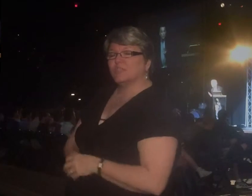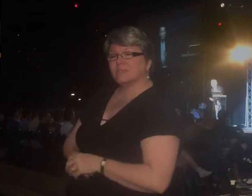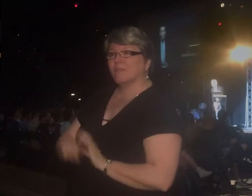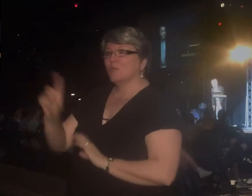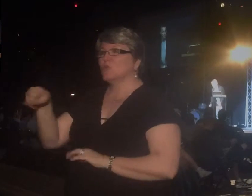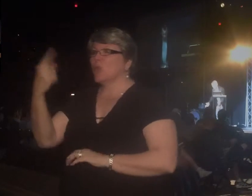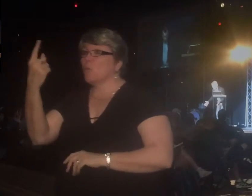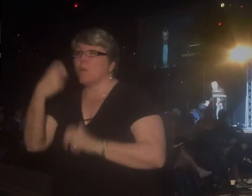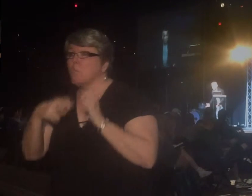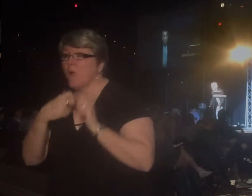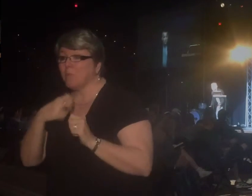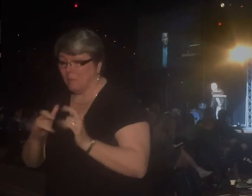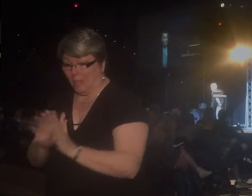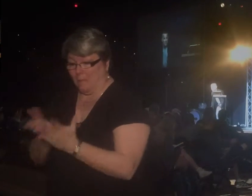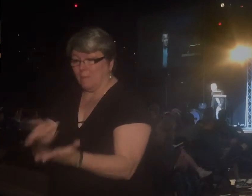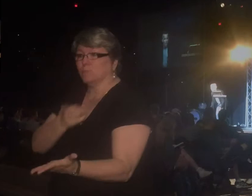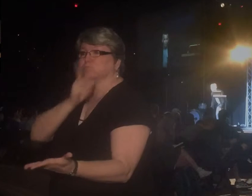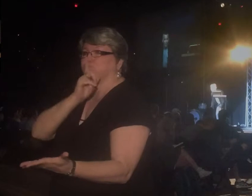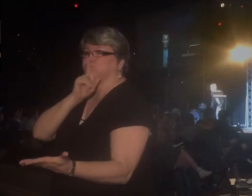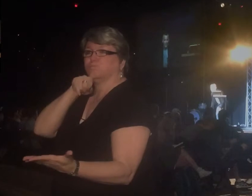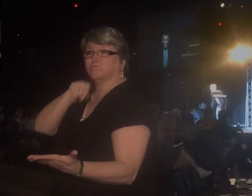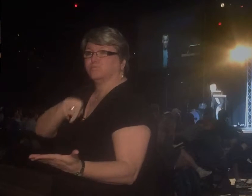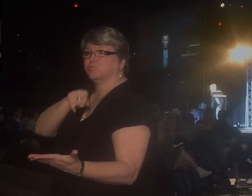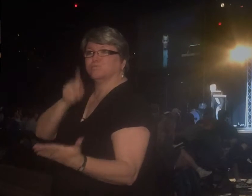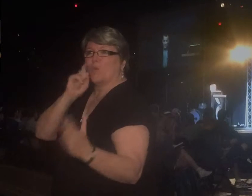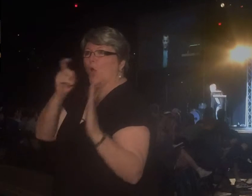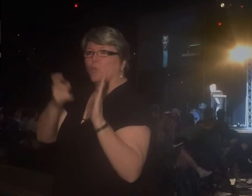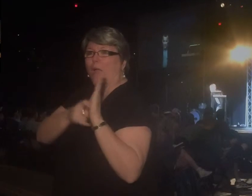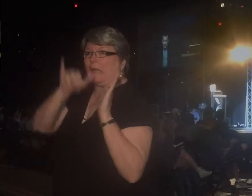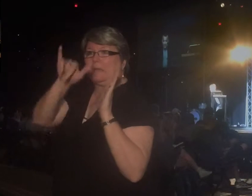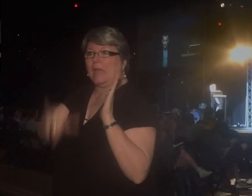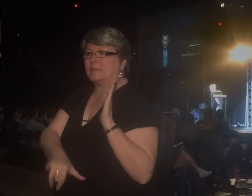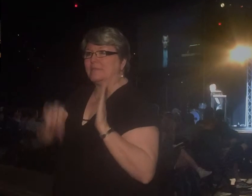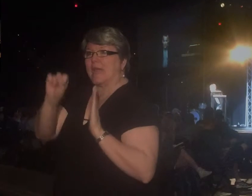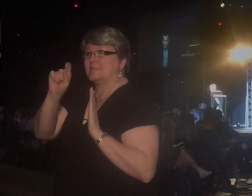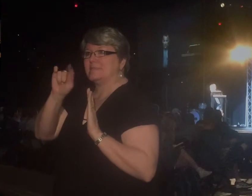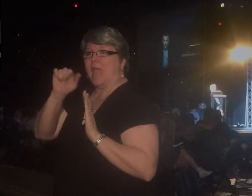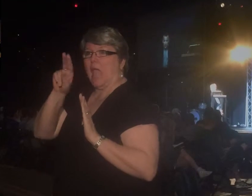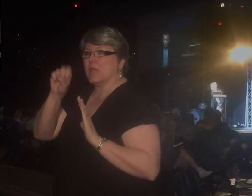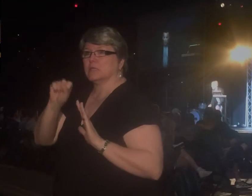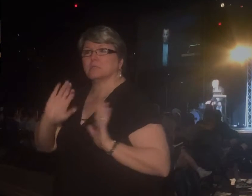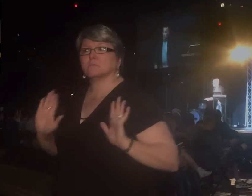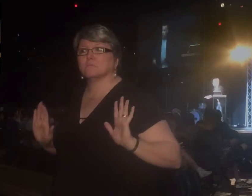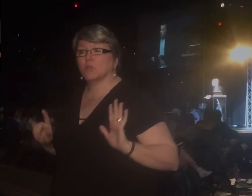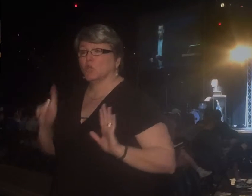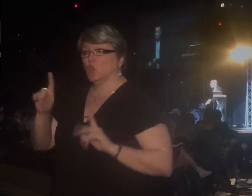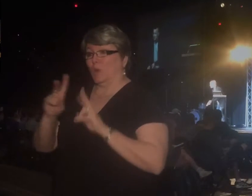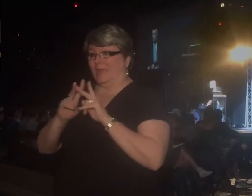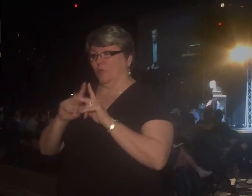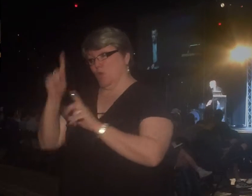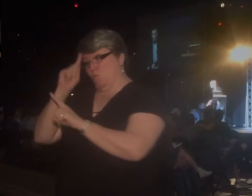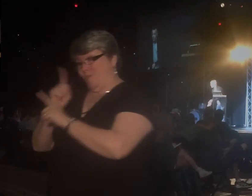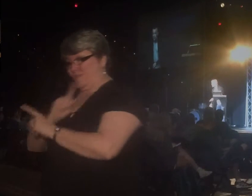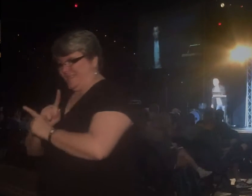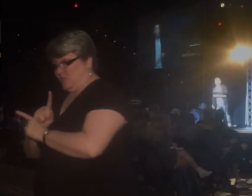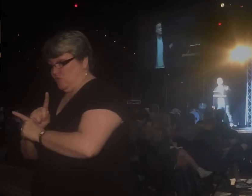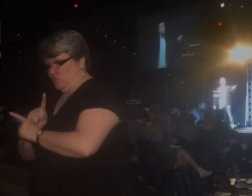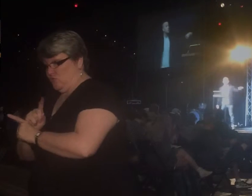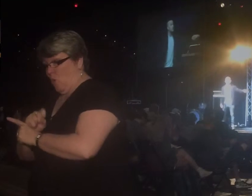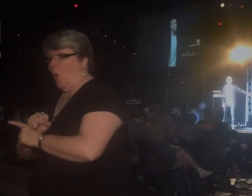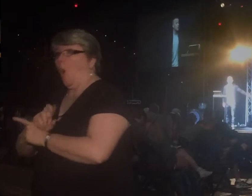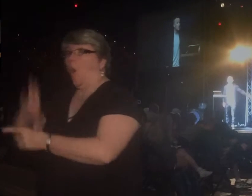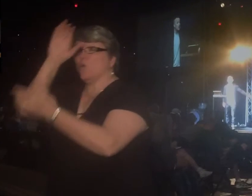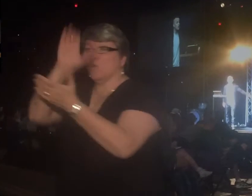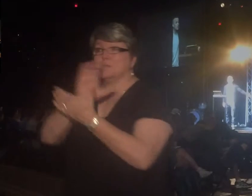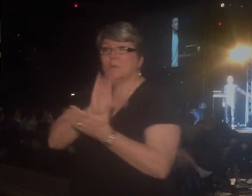different privileges. There's only one problem. The Bible does not recognize this status. You're either brother and